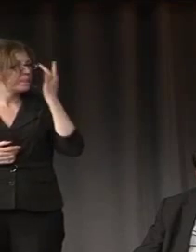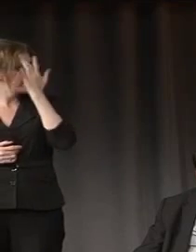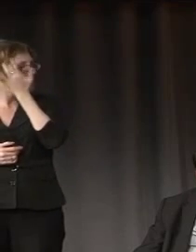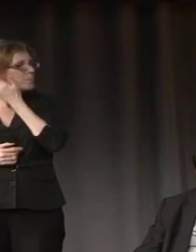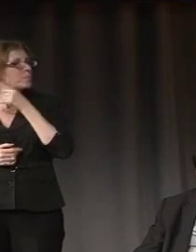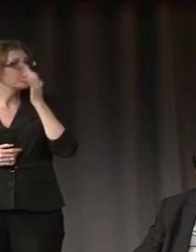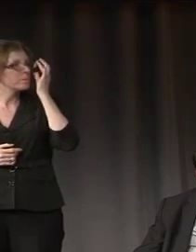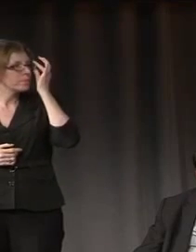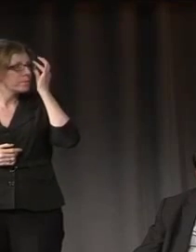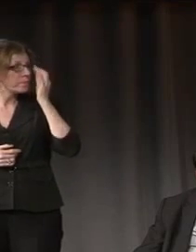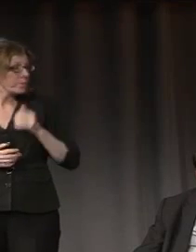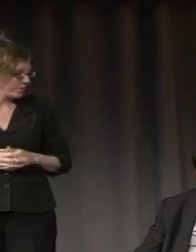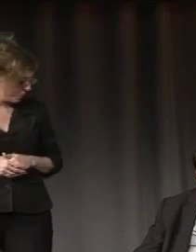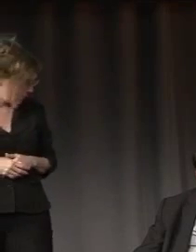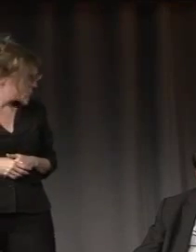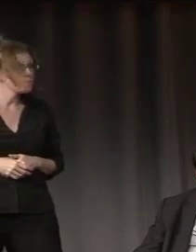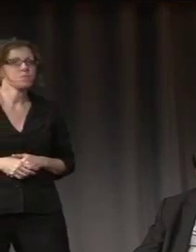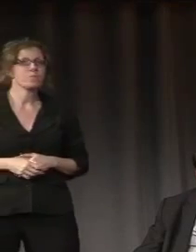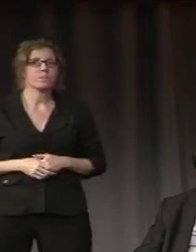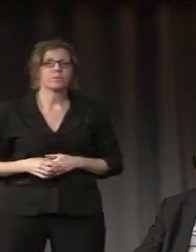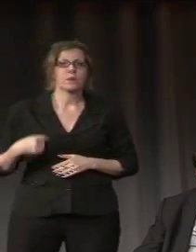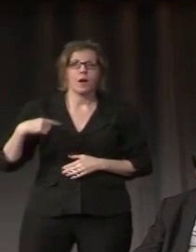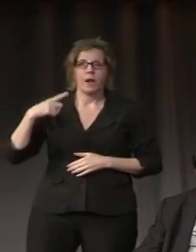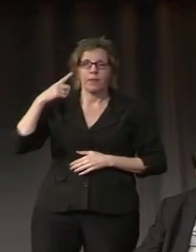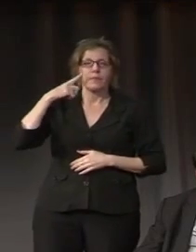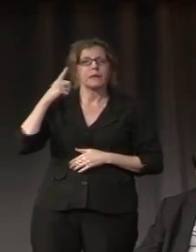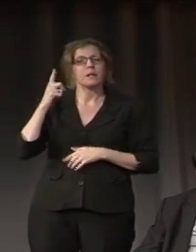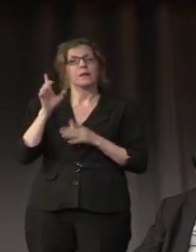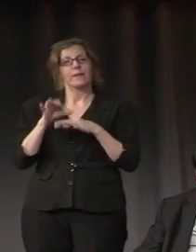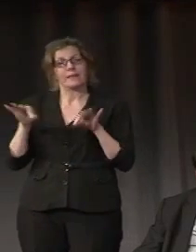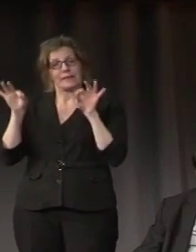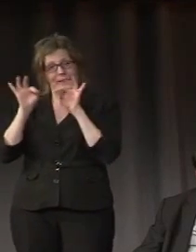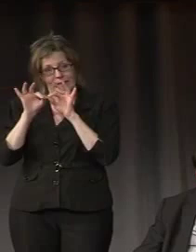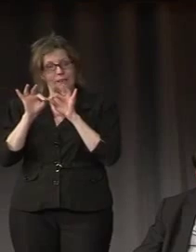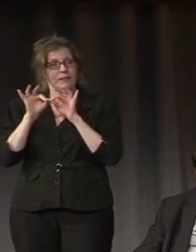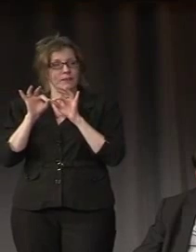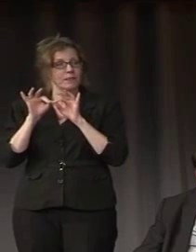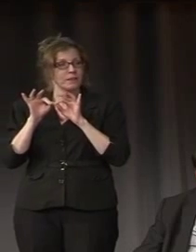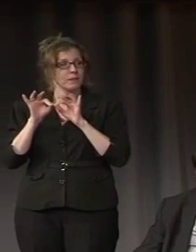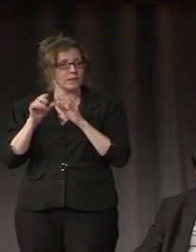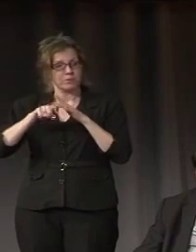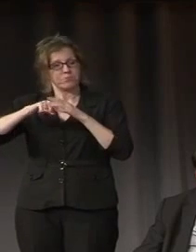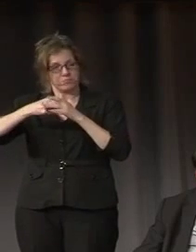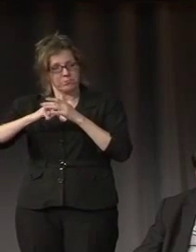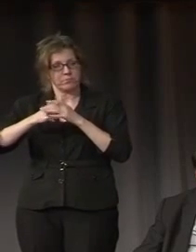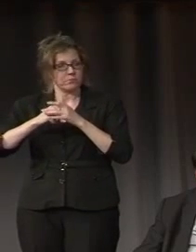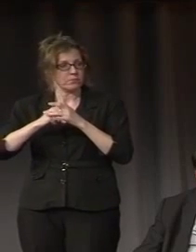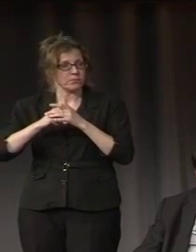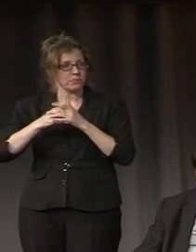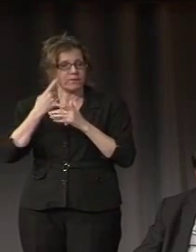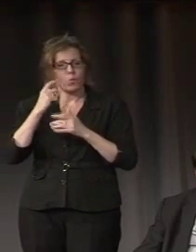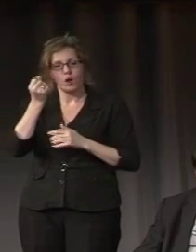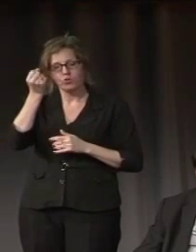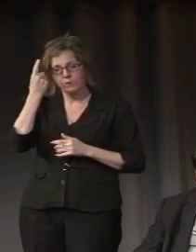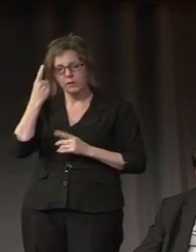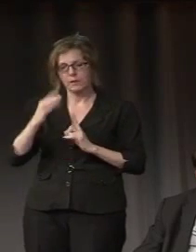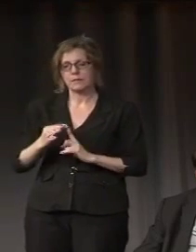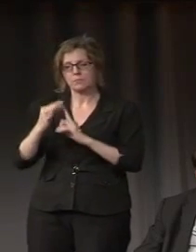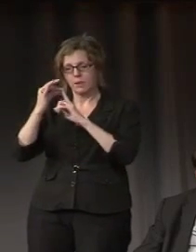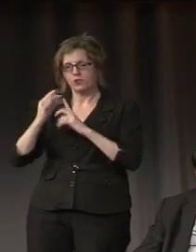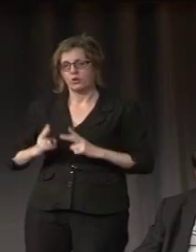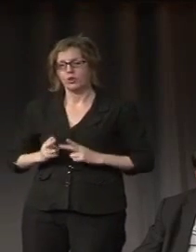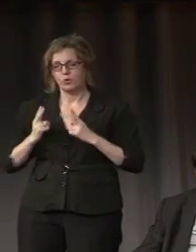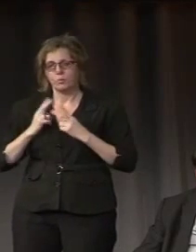as I mentioned, the key to understand intelligence, especially human intelligence, as opposed to